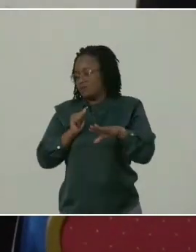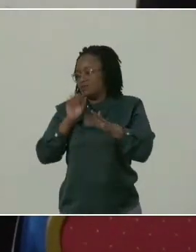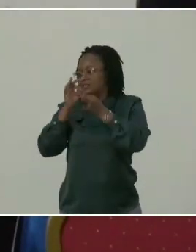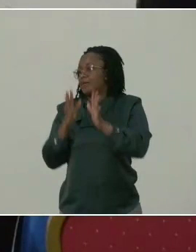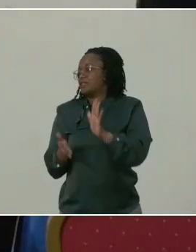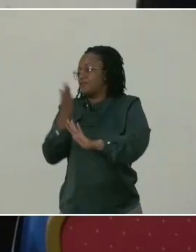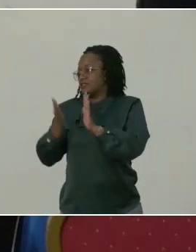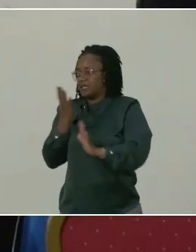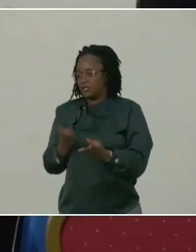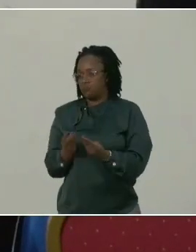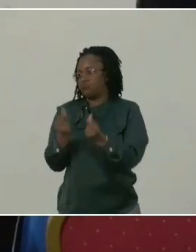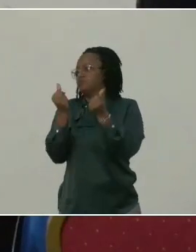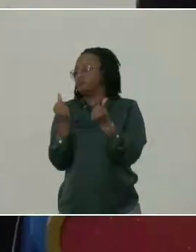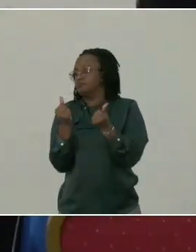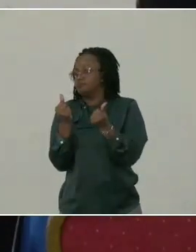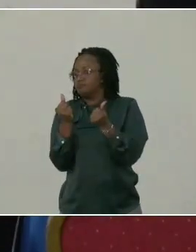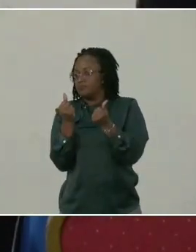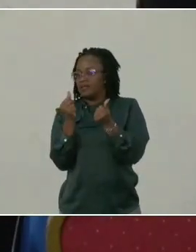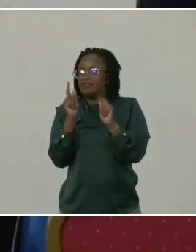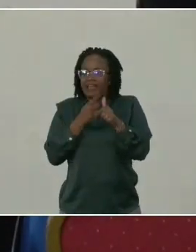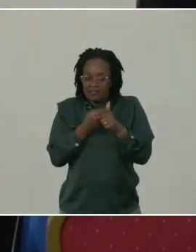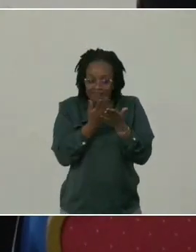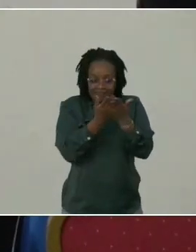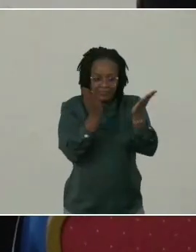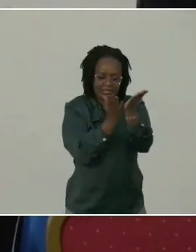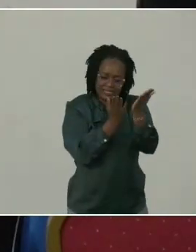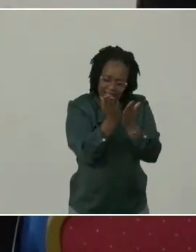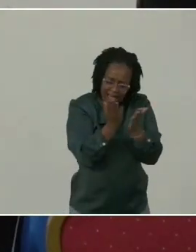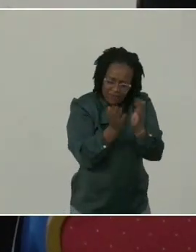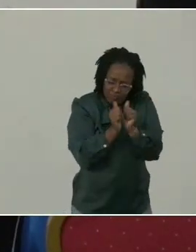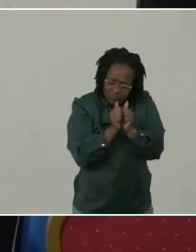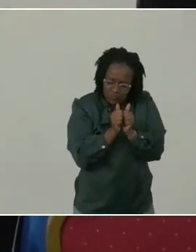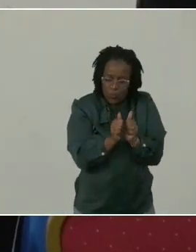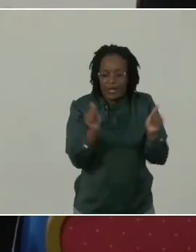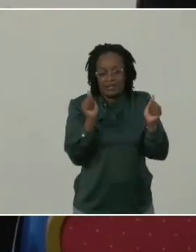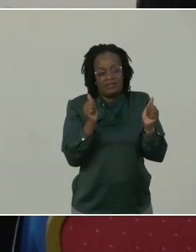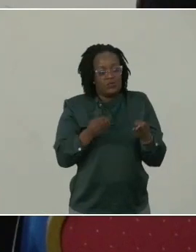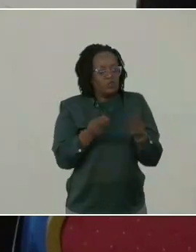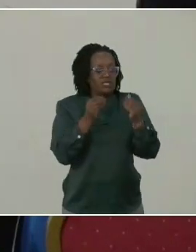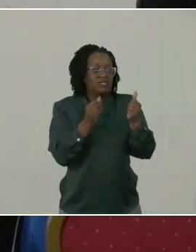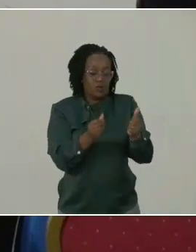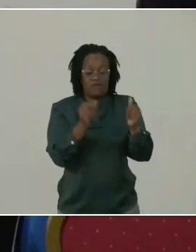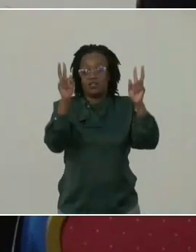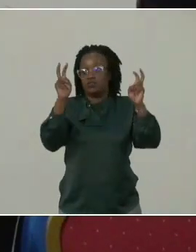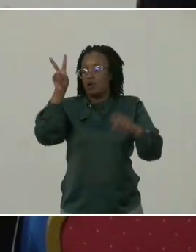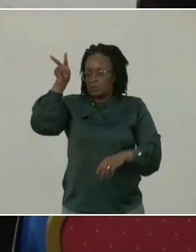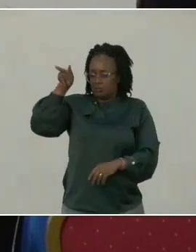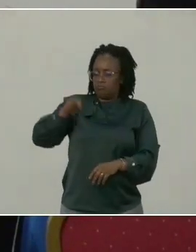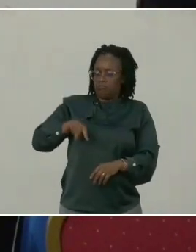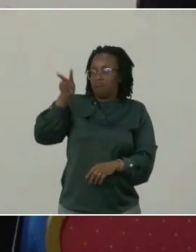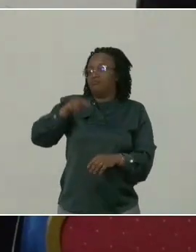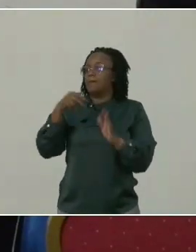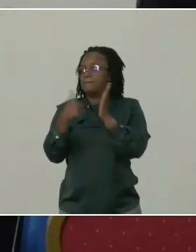we need you. And then you are served, and you are served well, so that we deal with the attitudinal